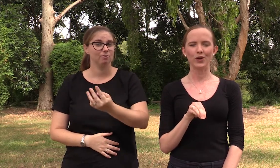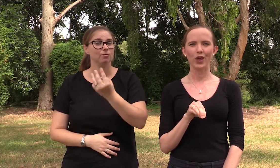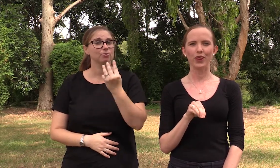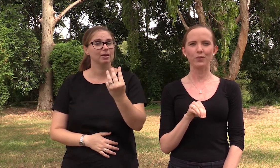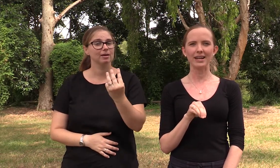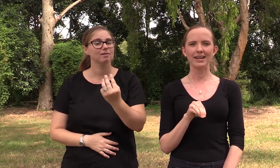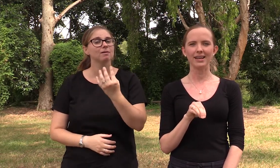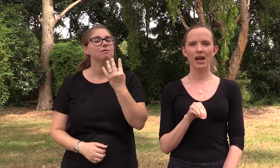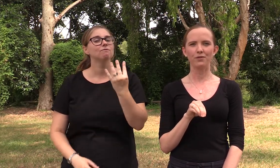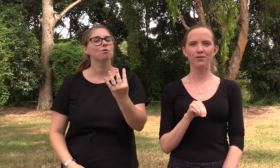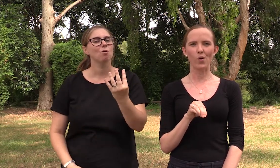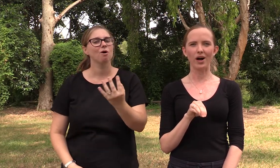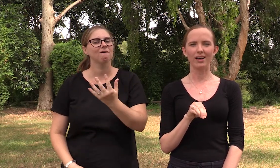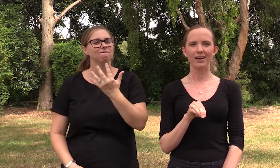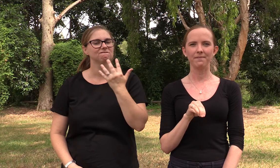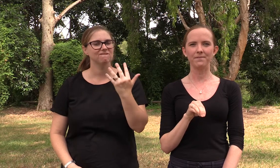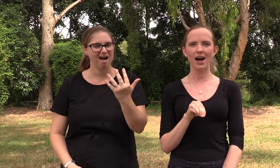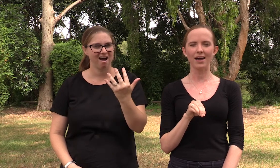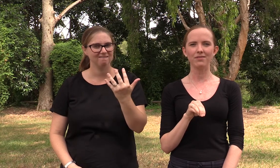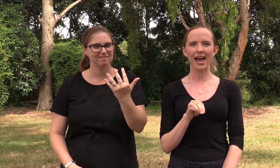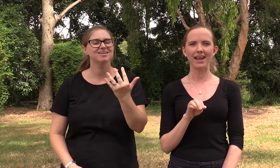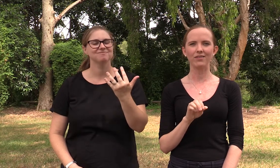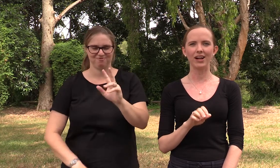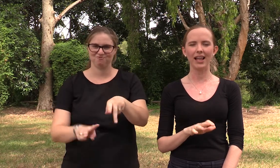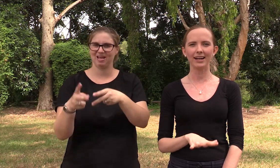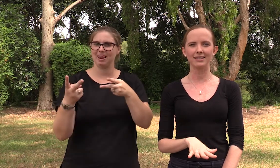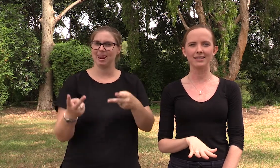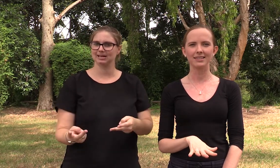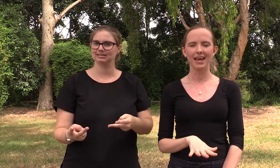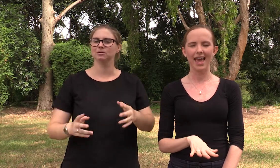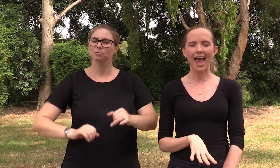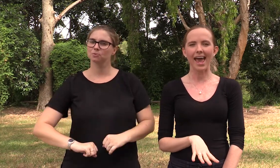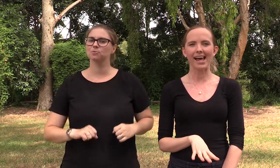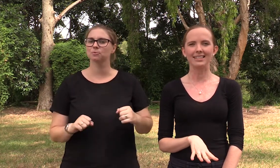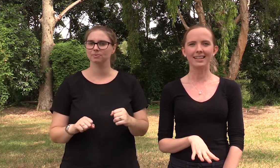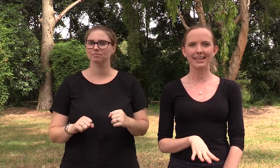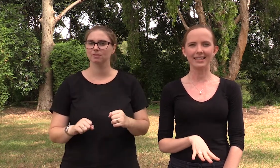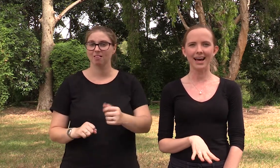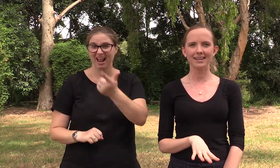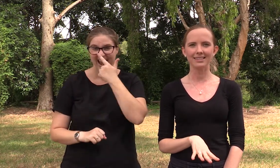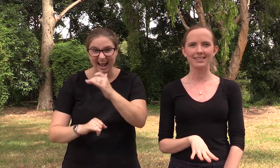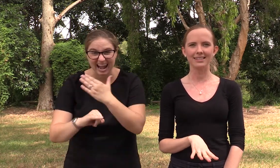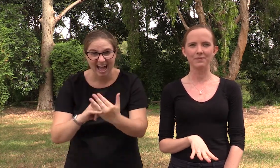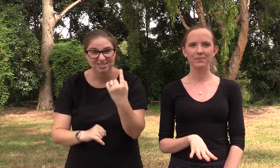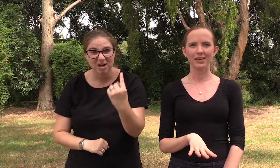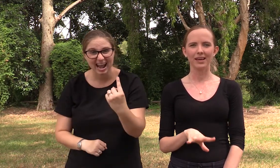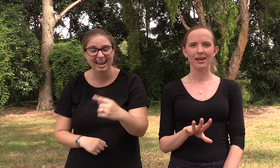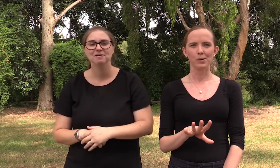2, 3, 4, 5, and relax. And lucky